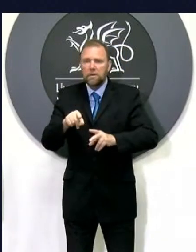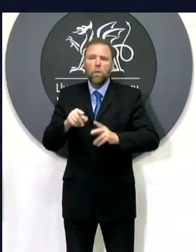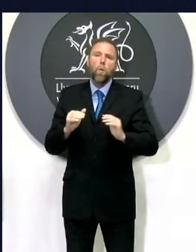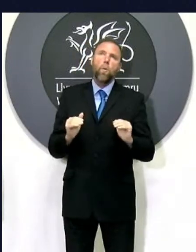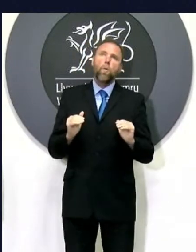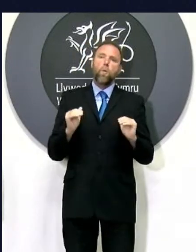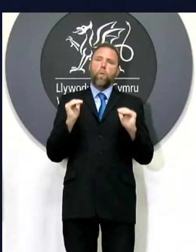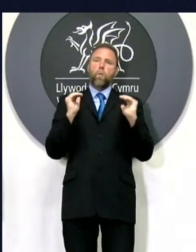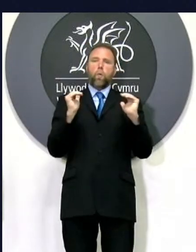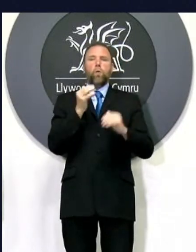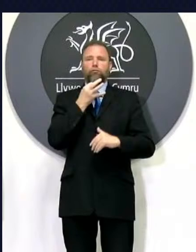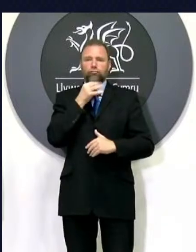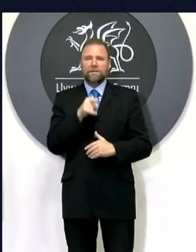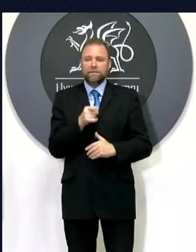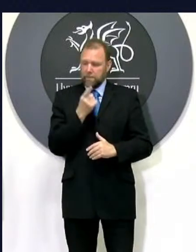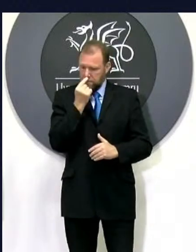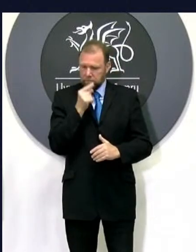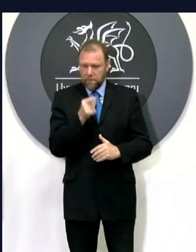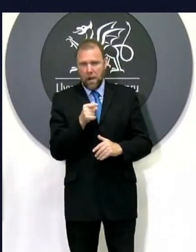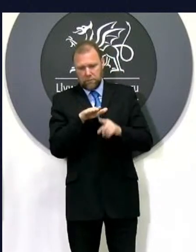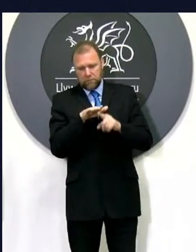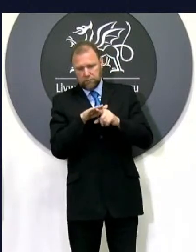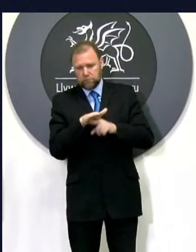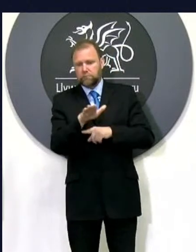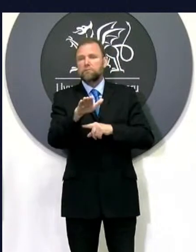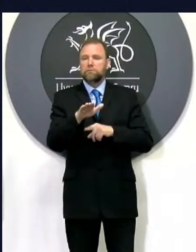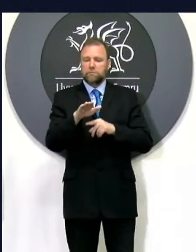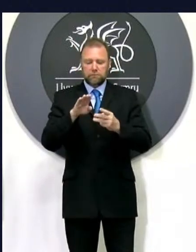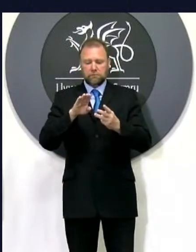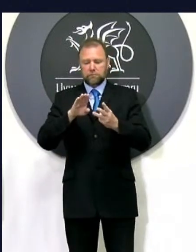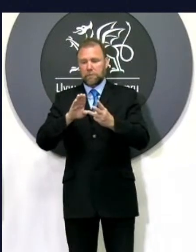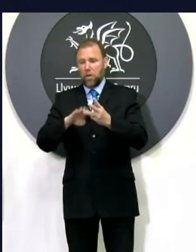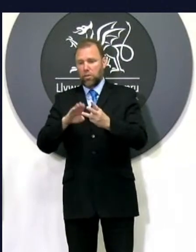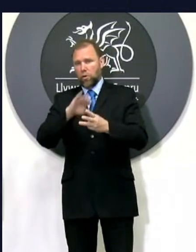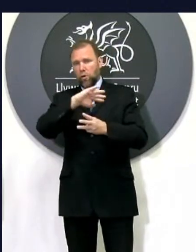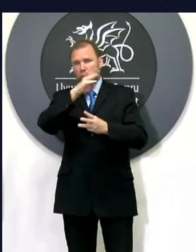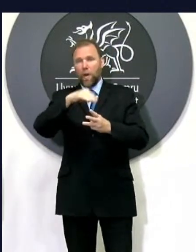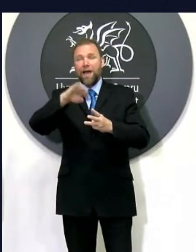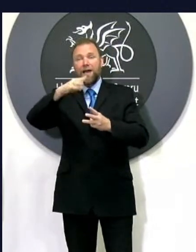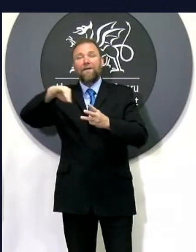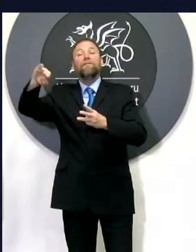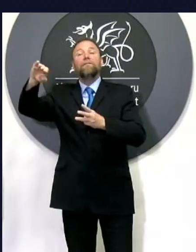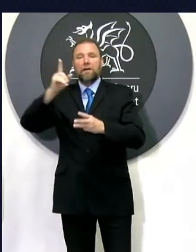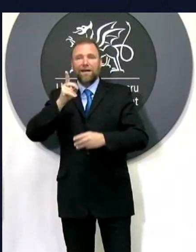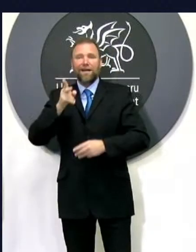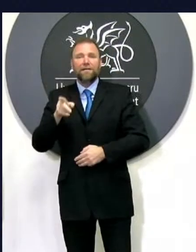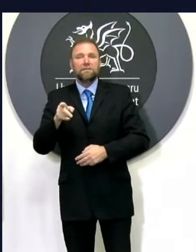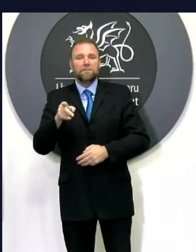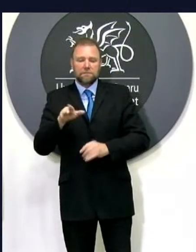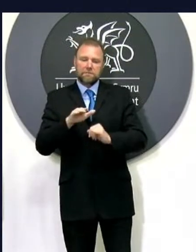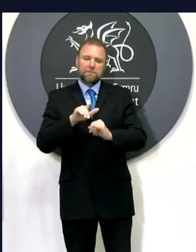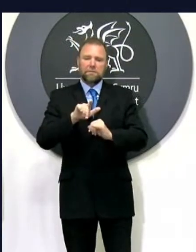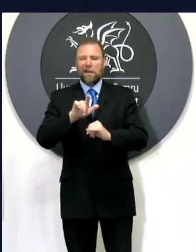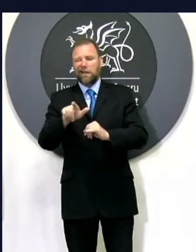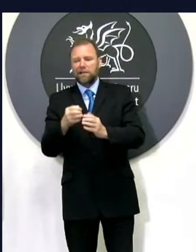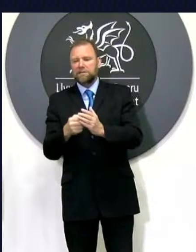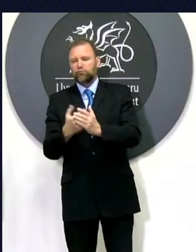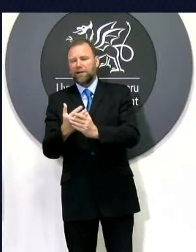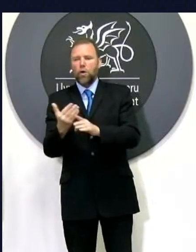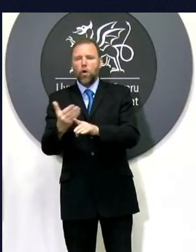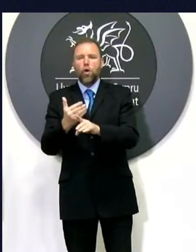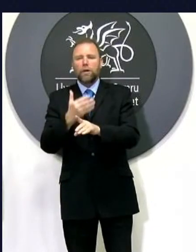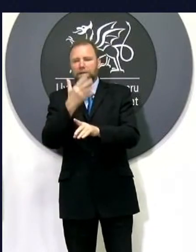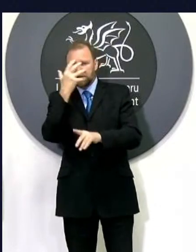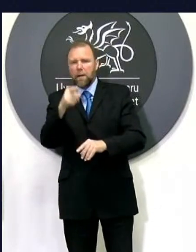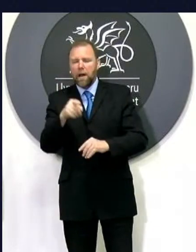risk that we could still run into a third wave in late spring, early summer. So that is the